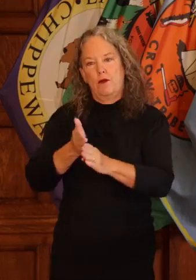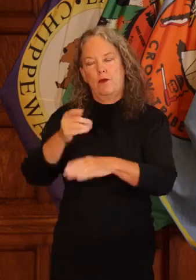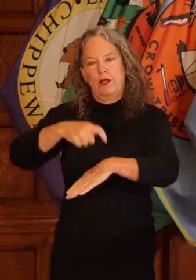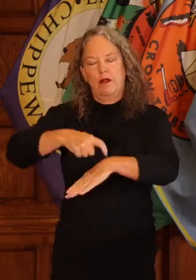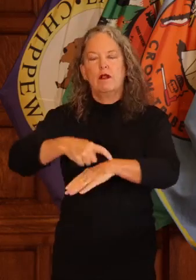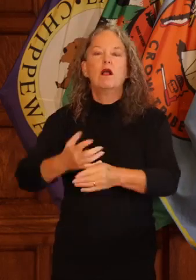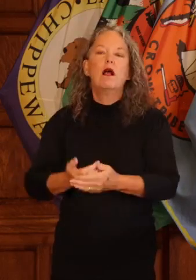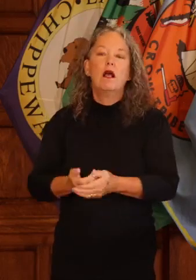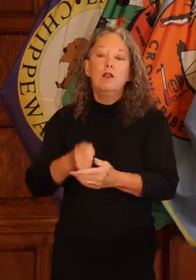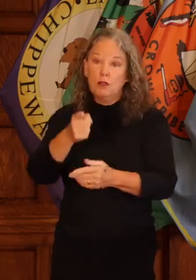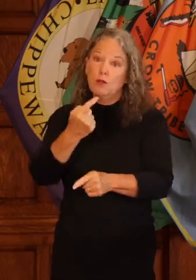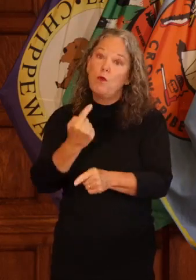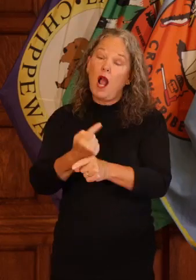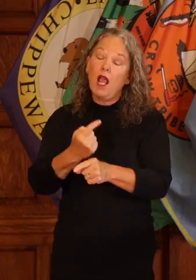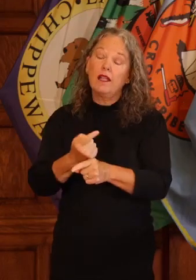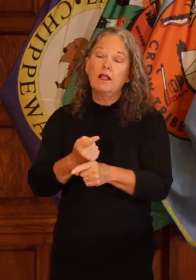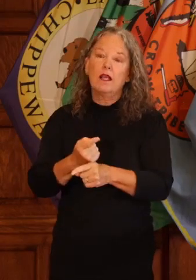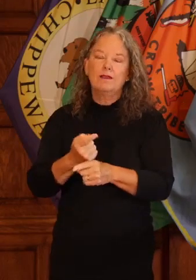There was,